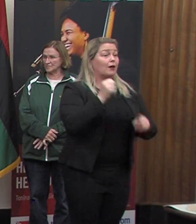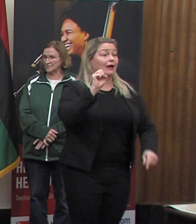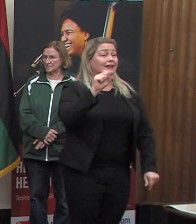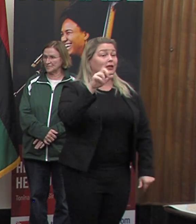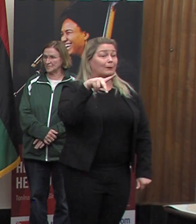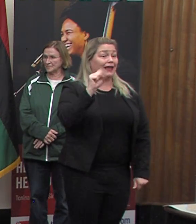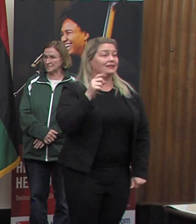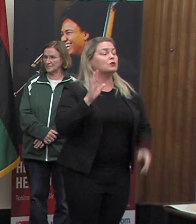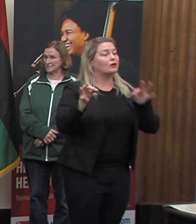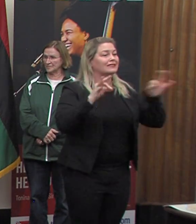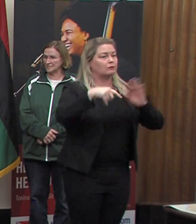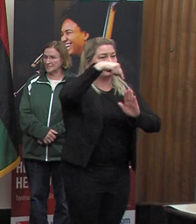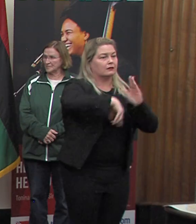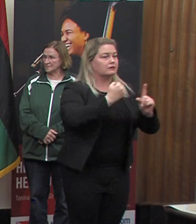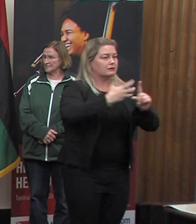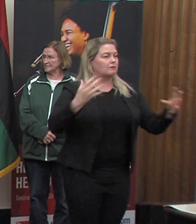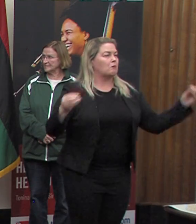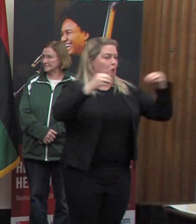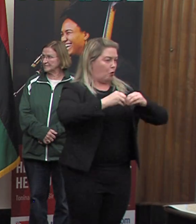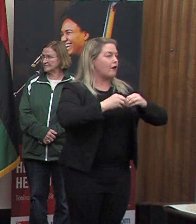a little bit more about that.